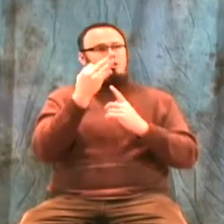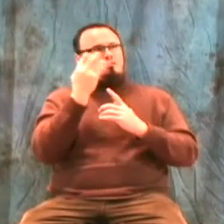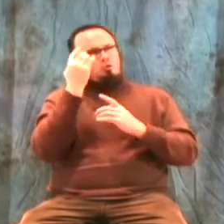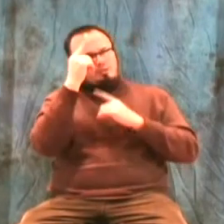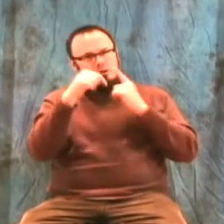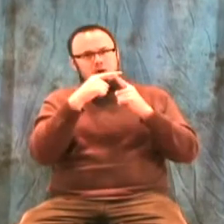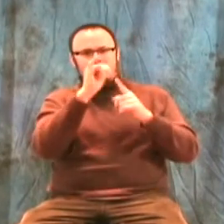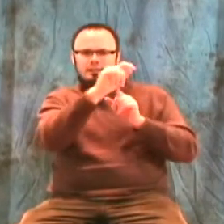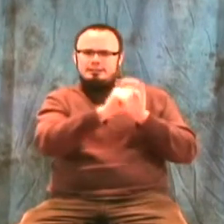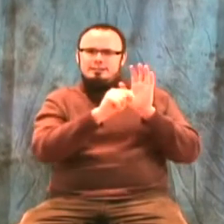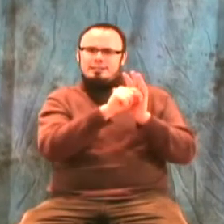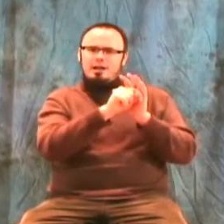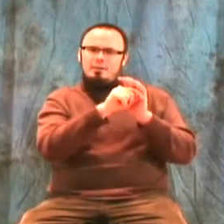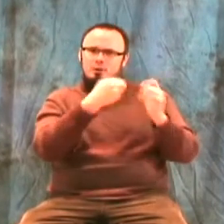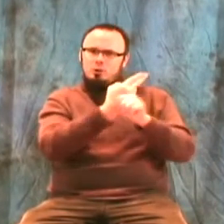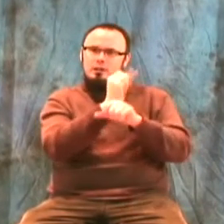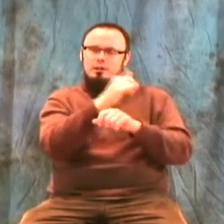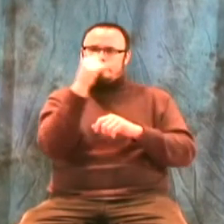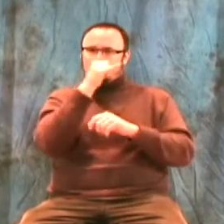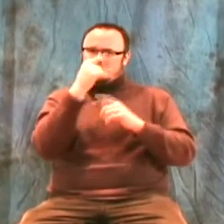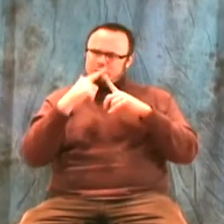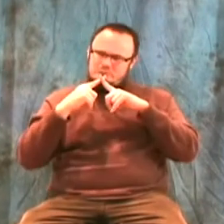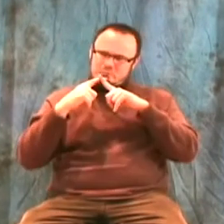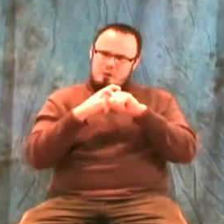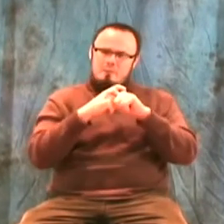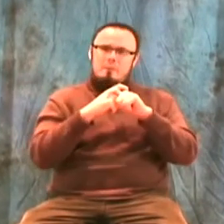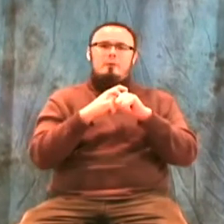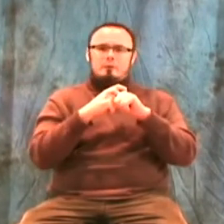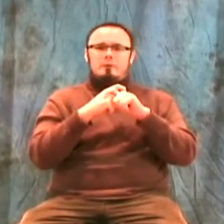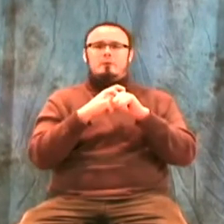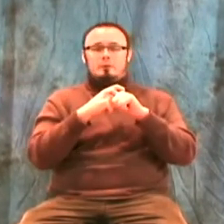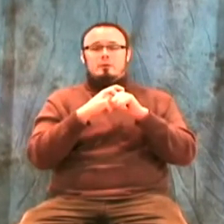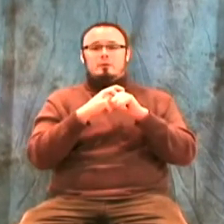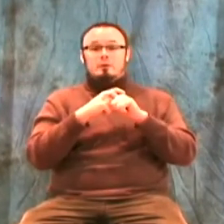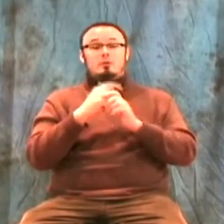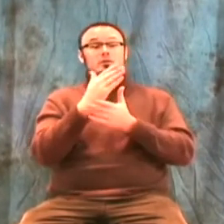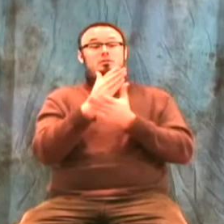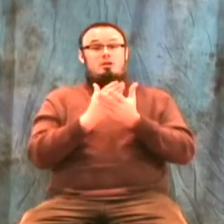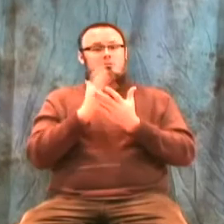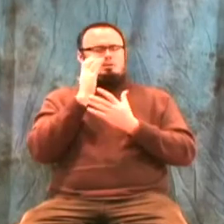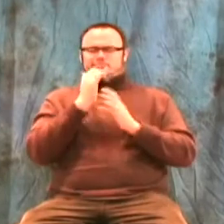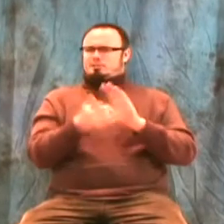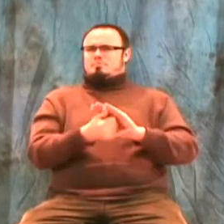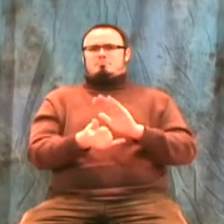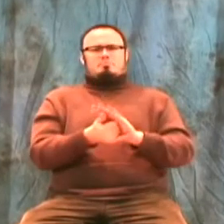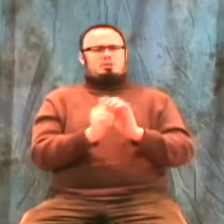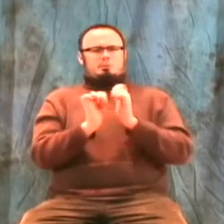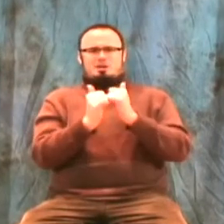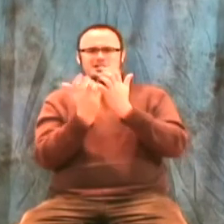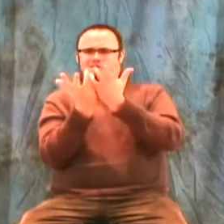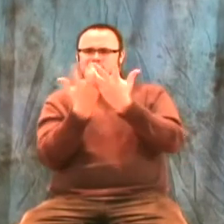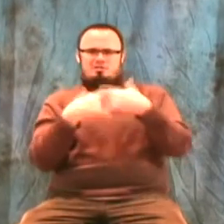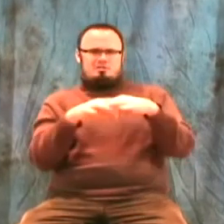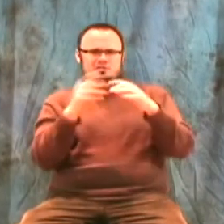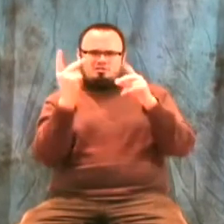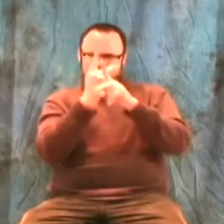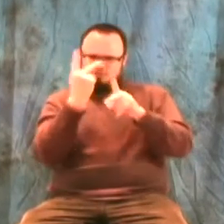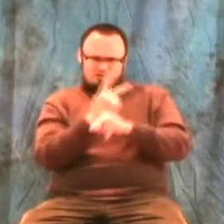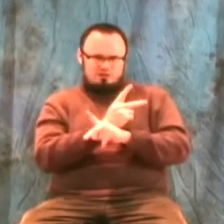the early time periods in which they were used. Some of these seem impossible to work with